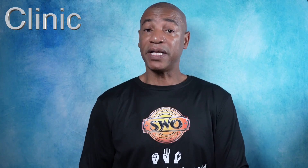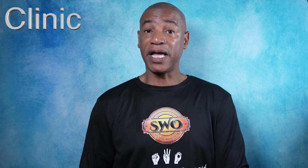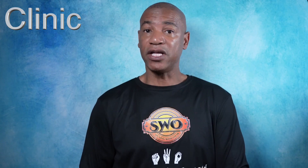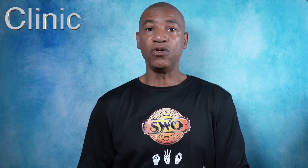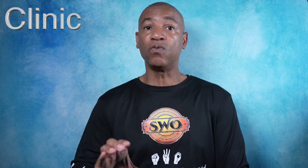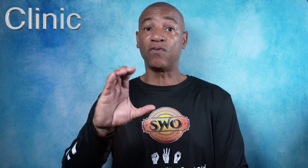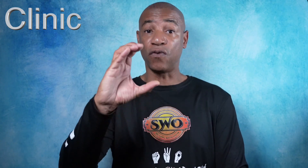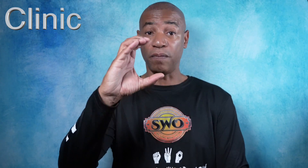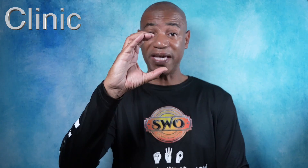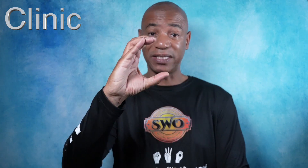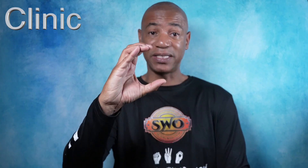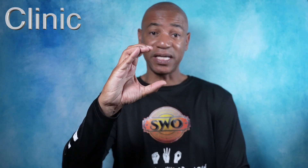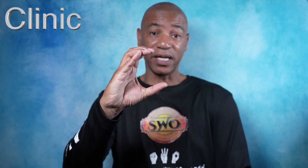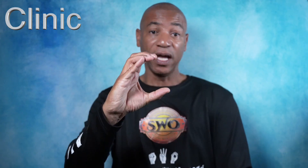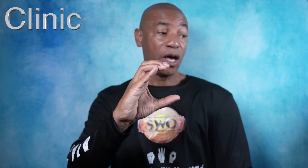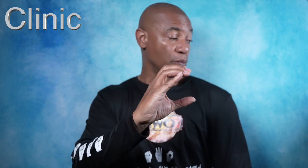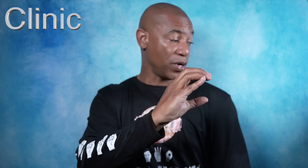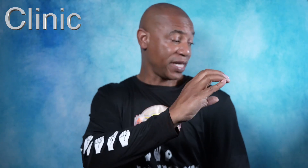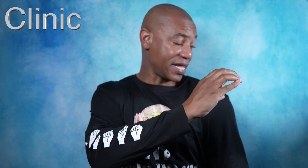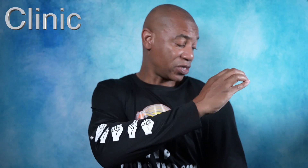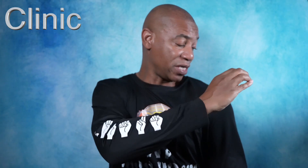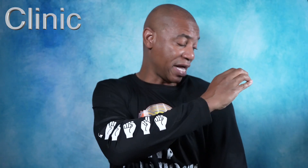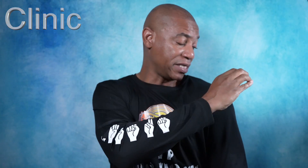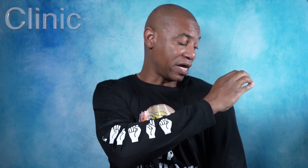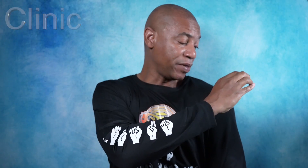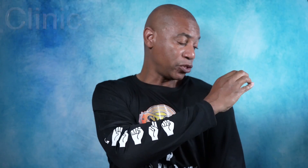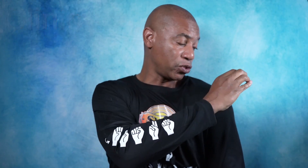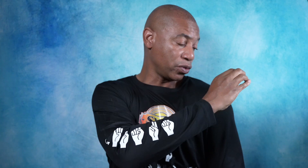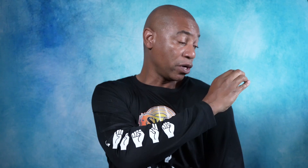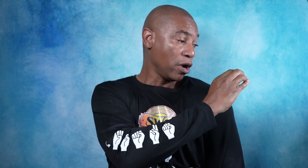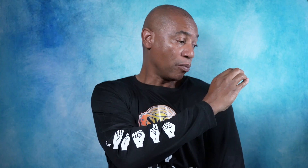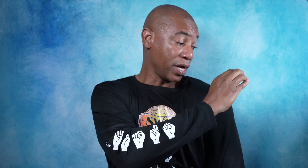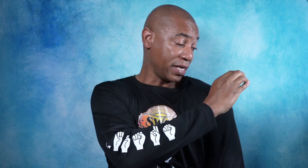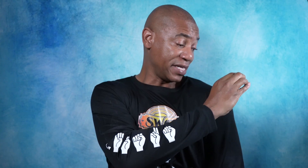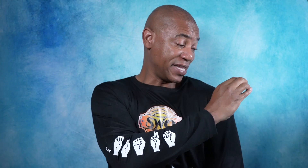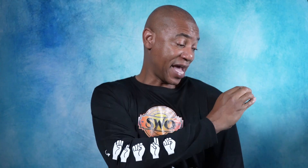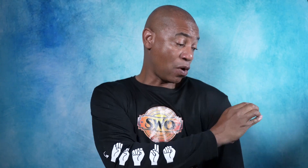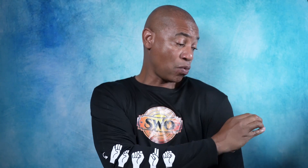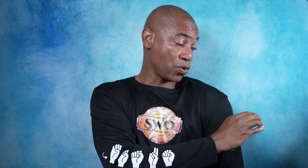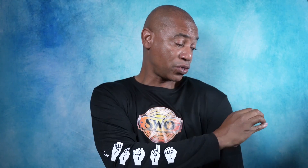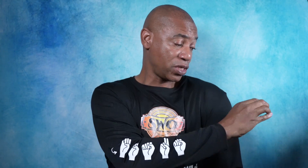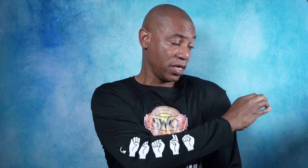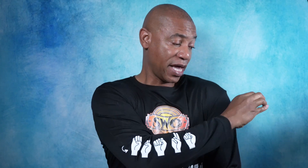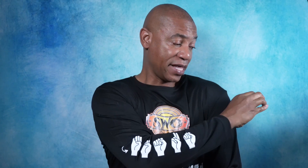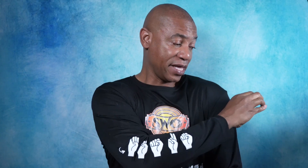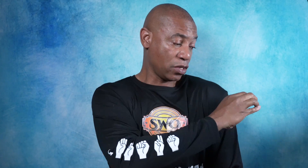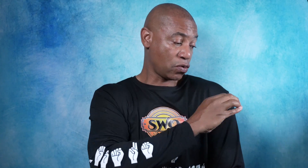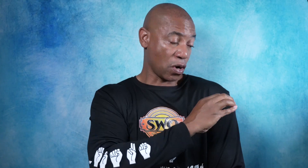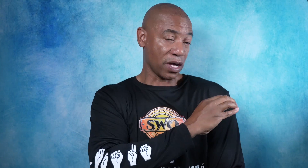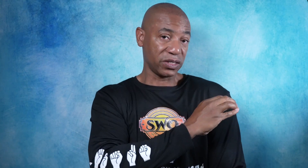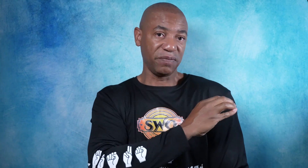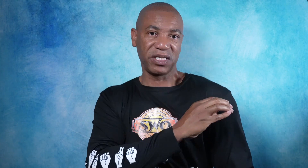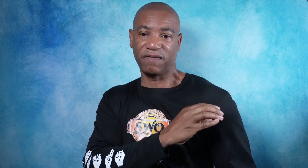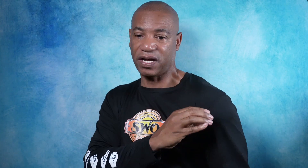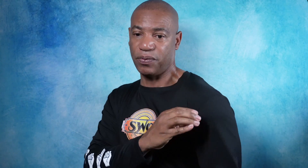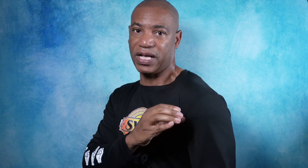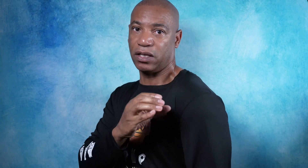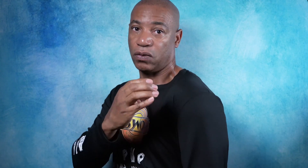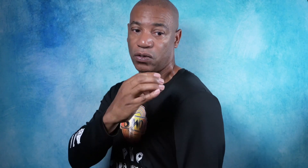hand, you will form a C. Bring that to the non-dominant shoulder, bring it downwards and then across. Let me see if I can bring that a little closer